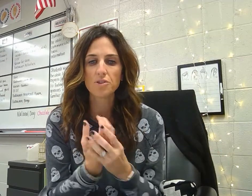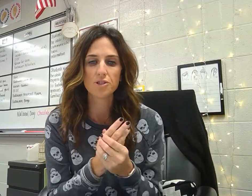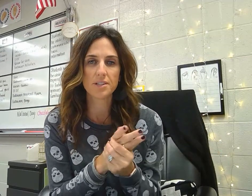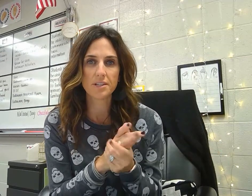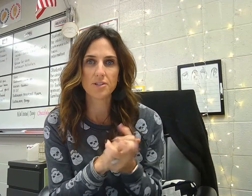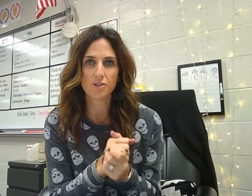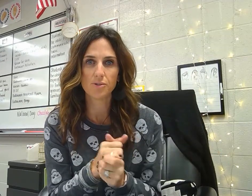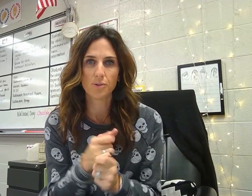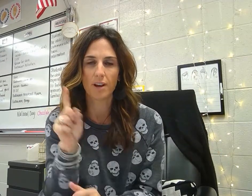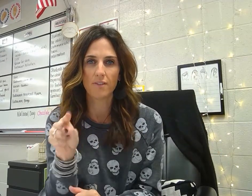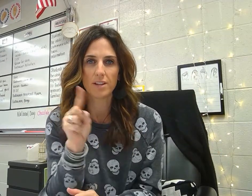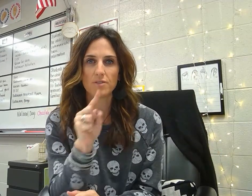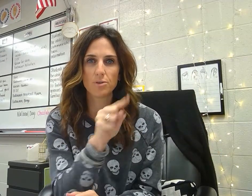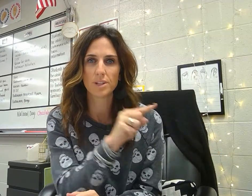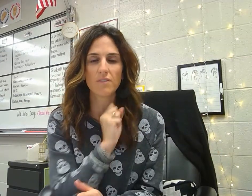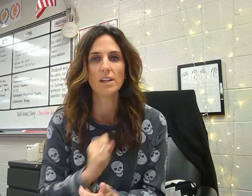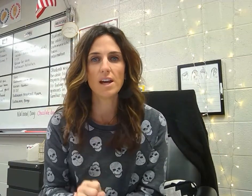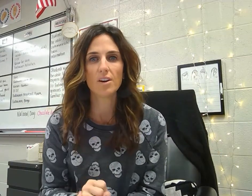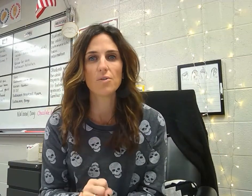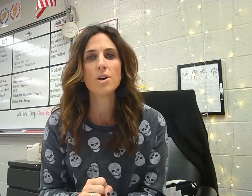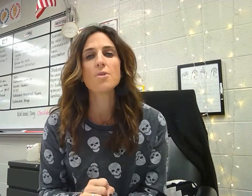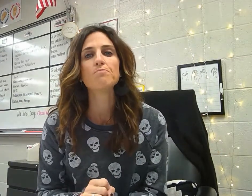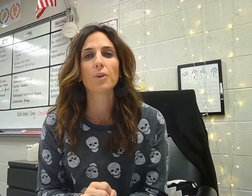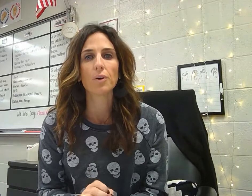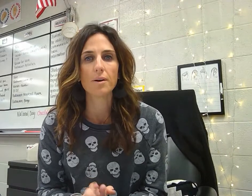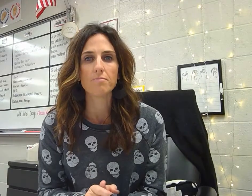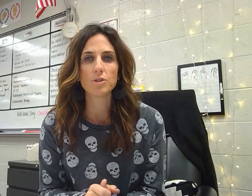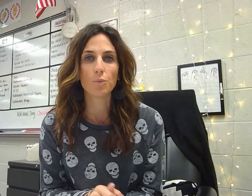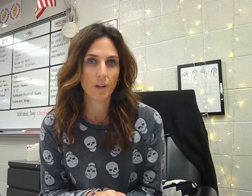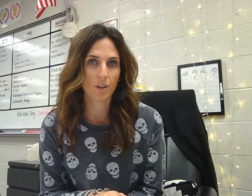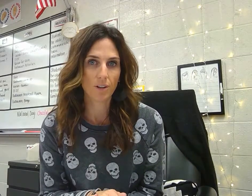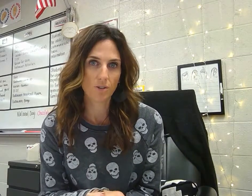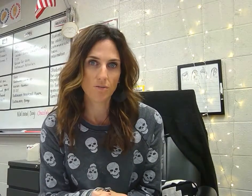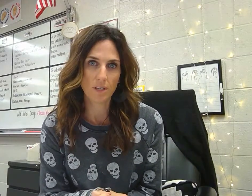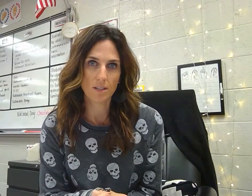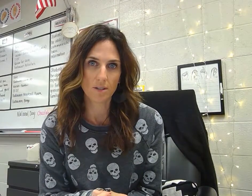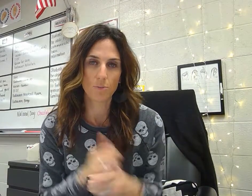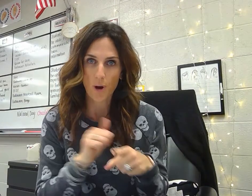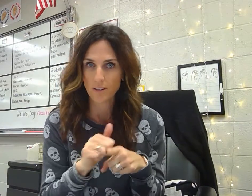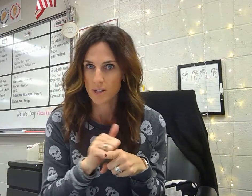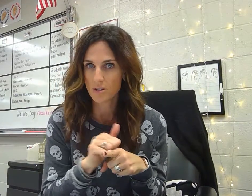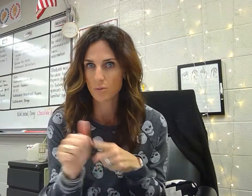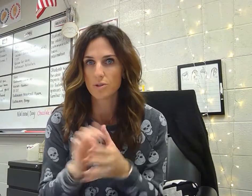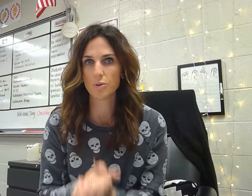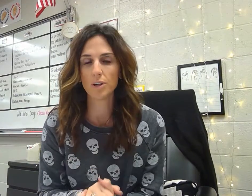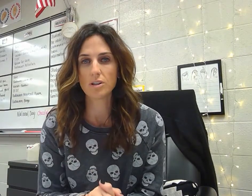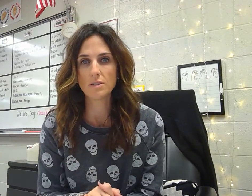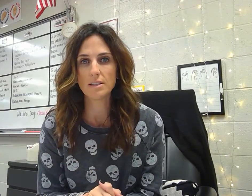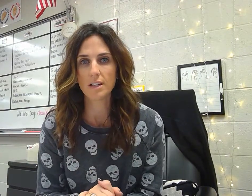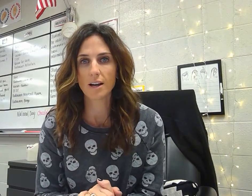just need to kind of fast forward the video to where you need to practice or to where you need to get